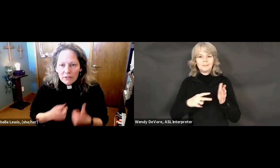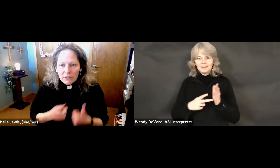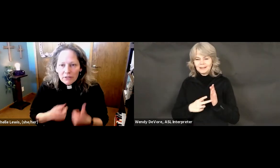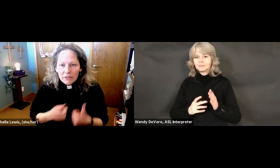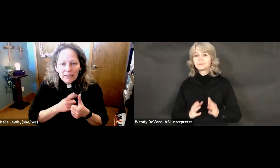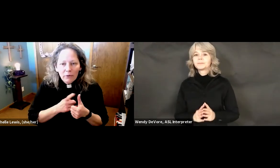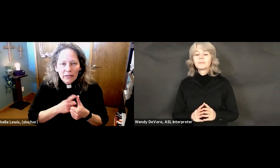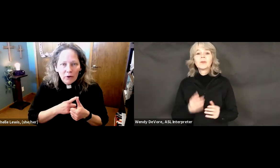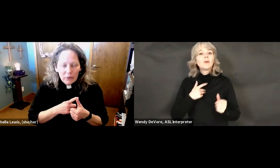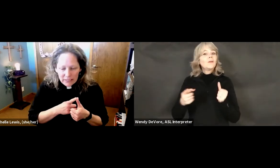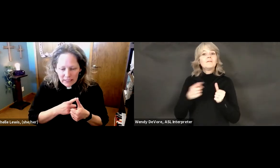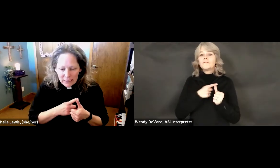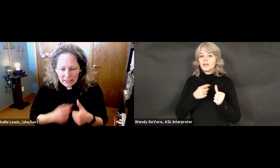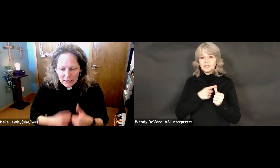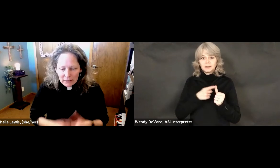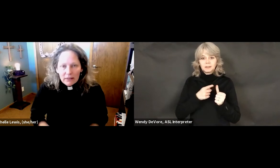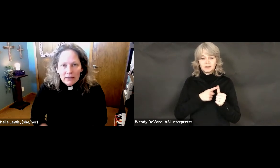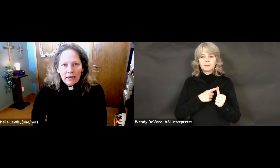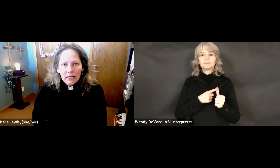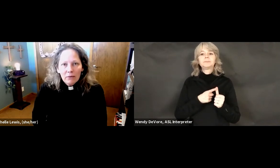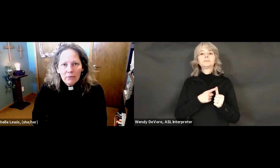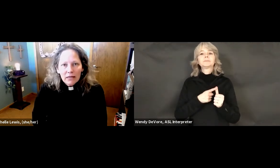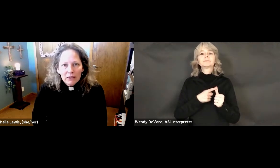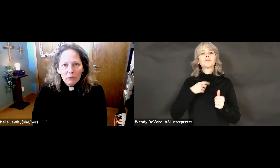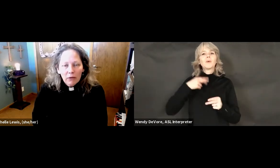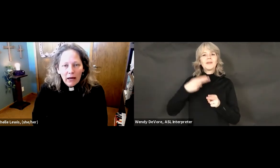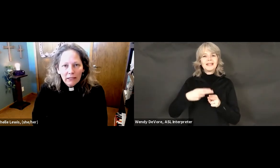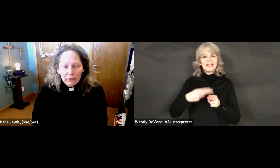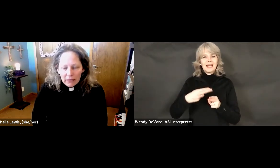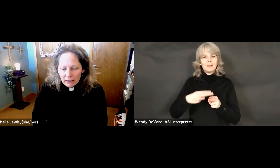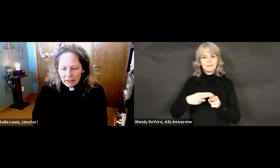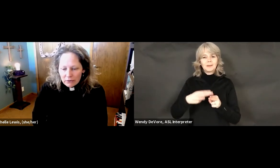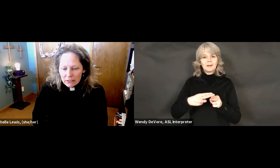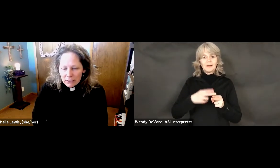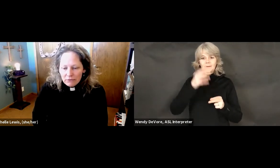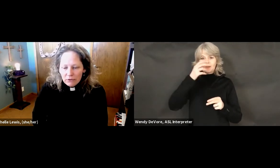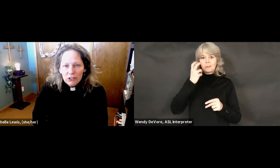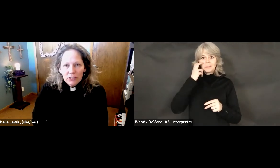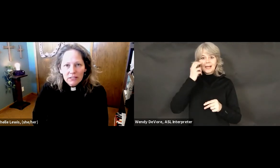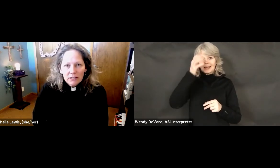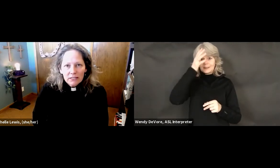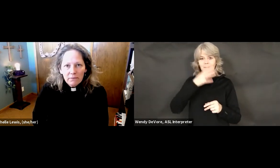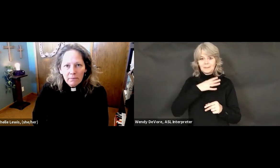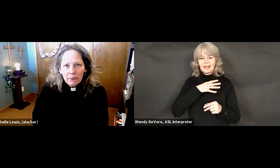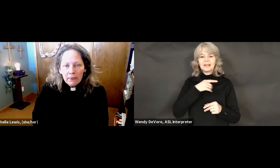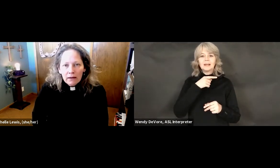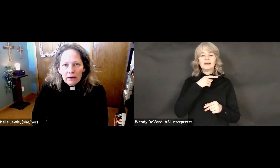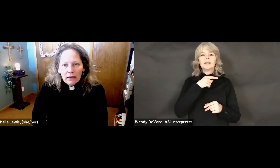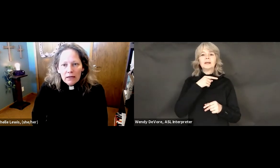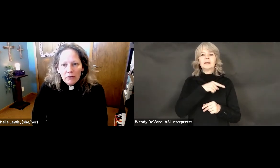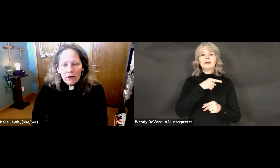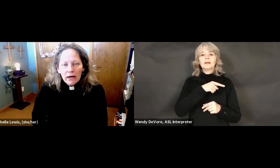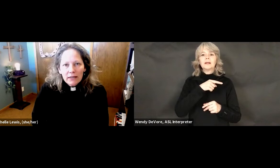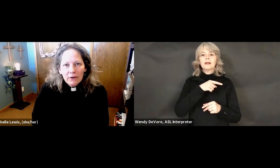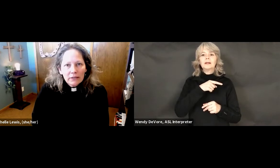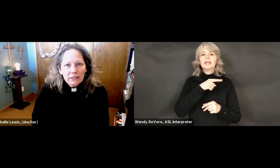So the first thing I want to note is that the name that the blind man uses for Jesus,